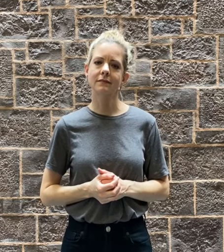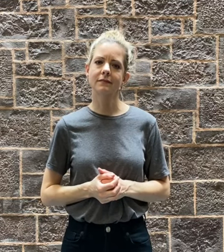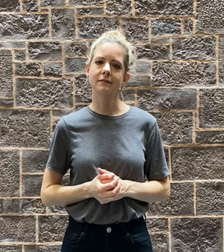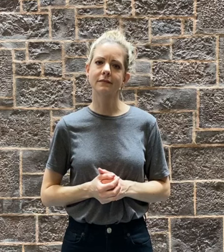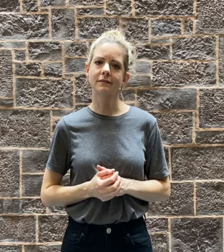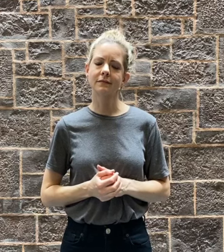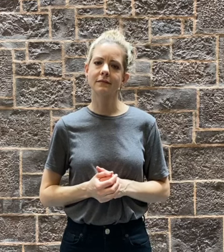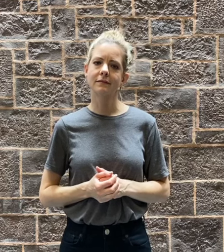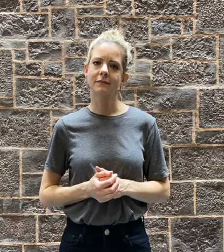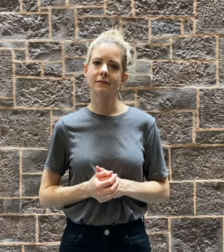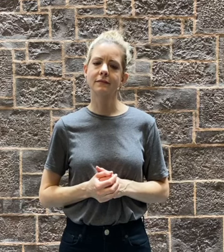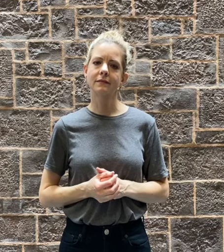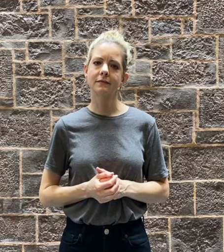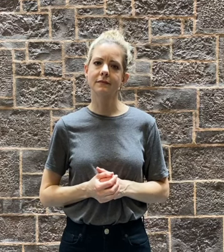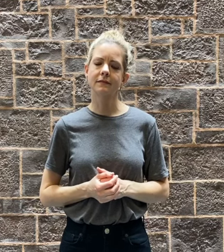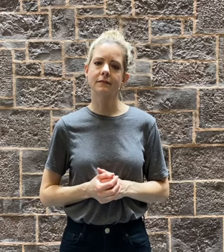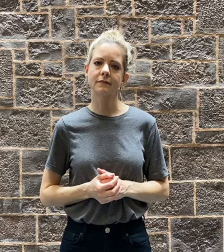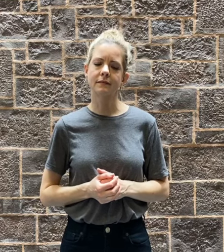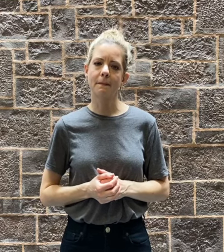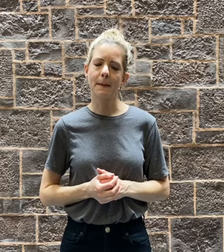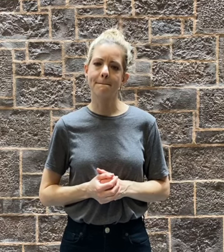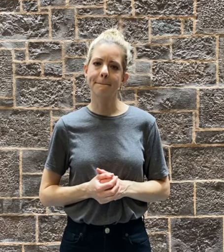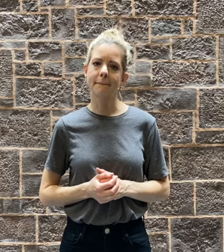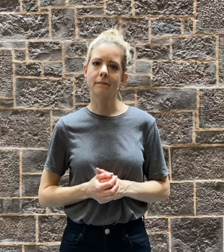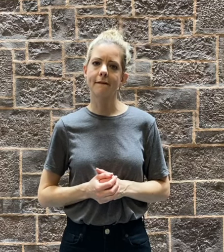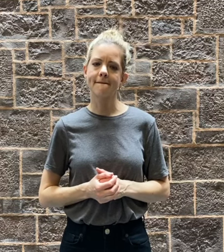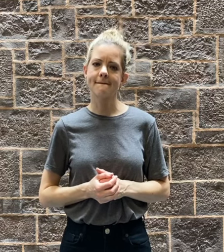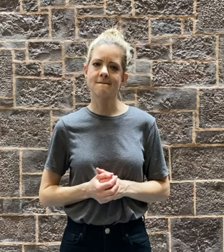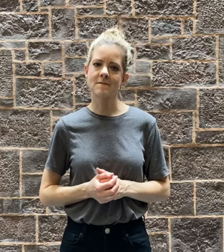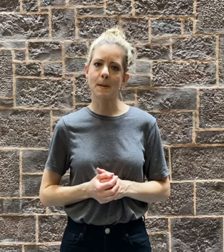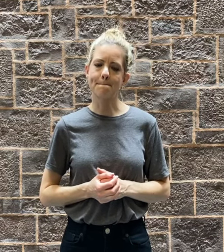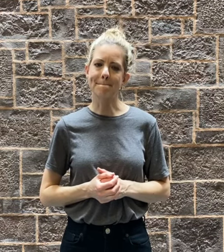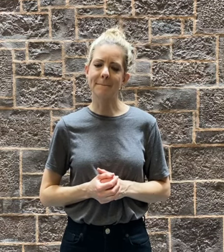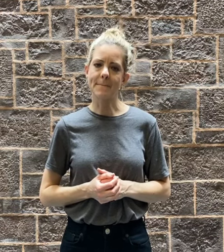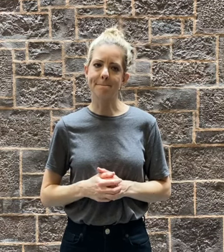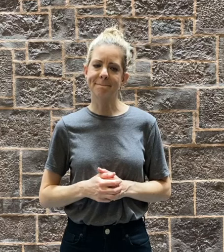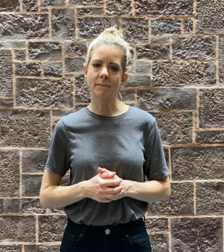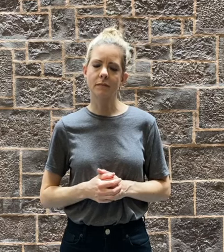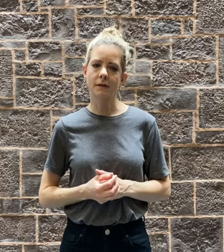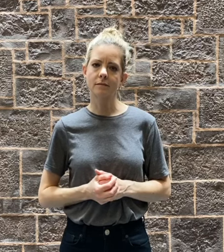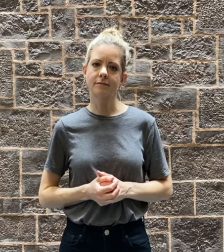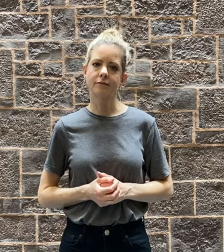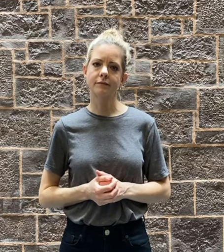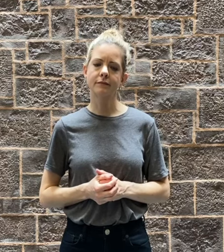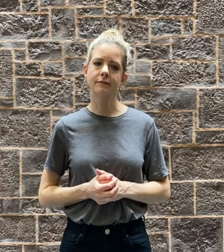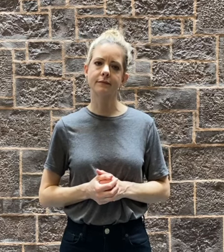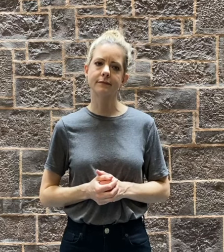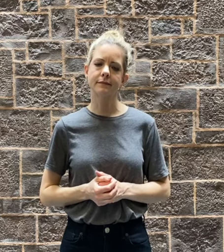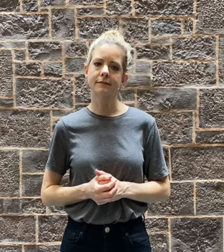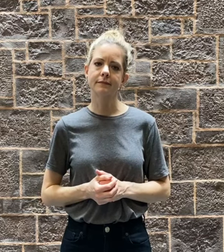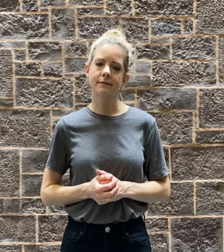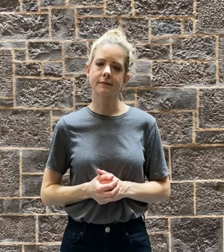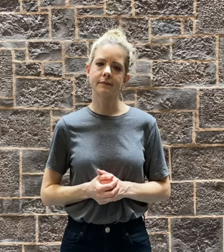Did you find the end in the night, when the damned would happen on the darkest part of each